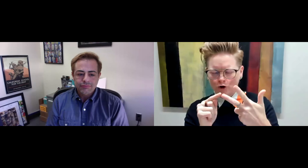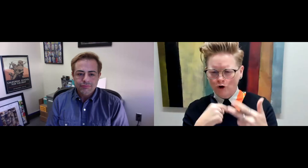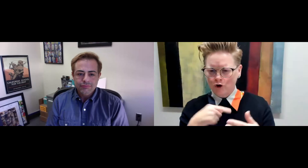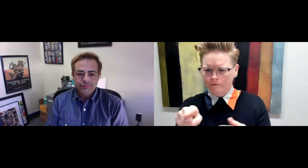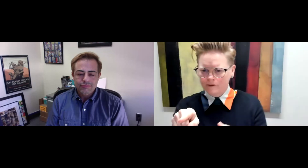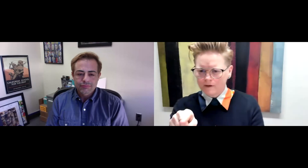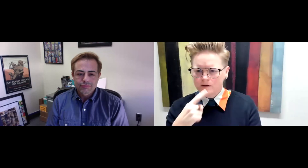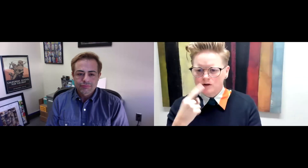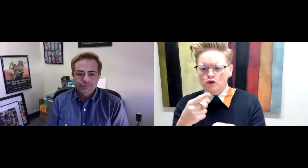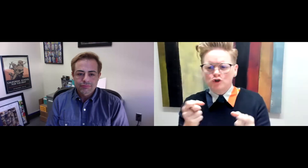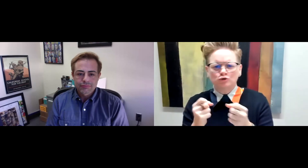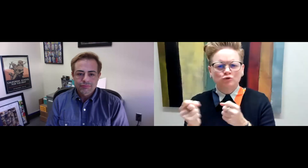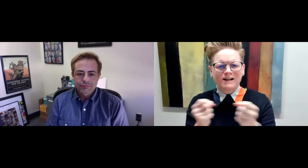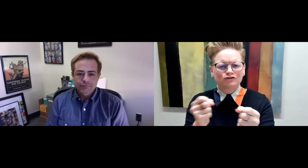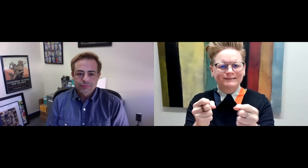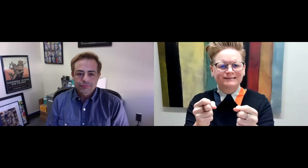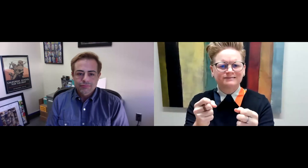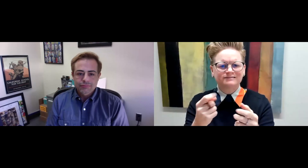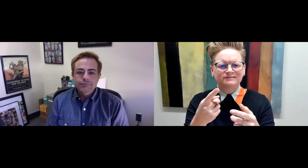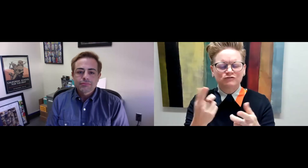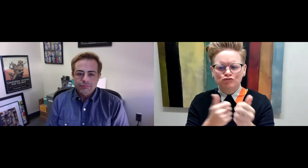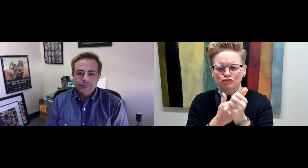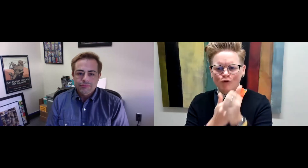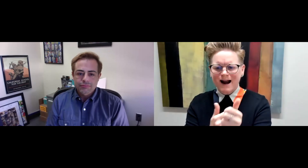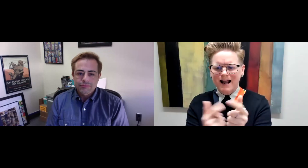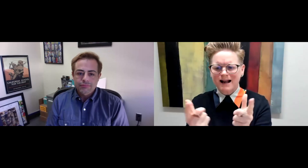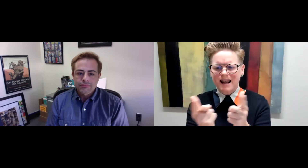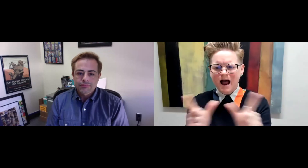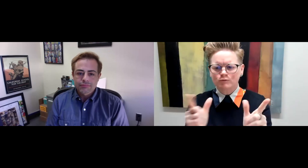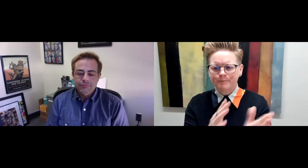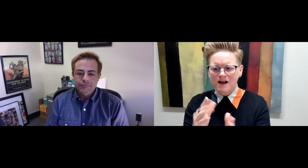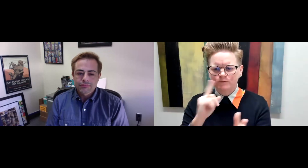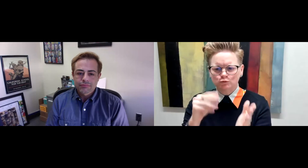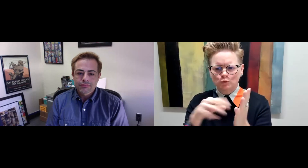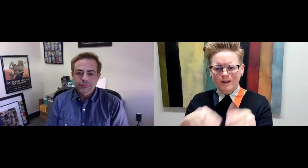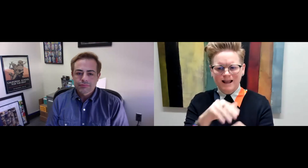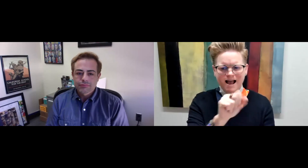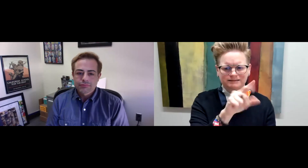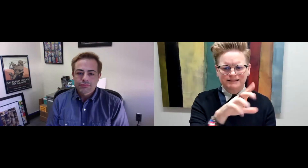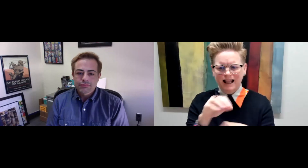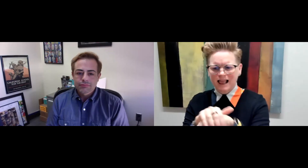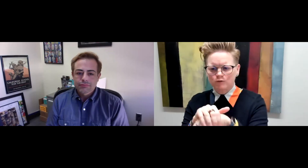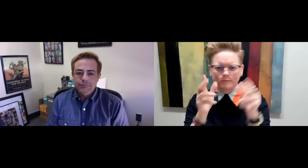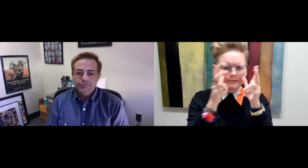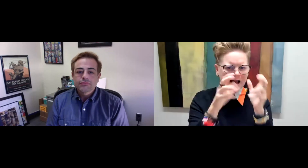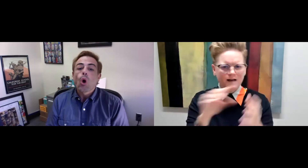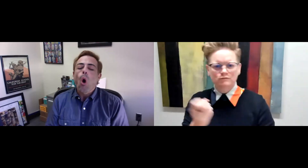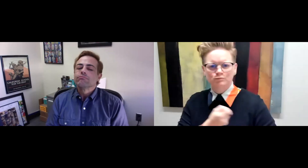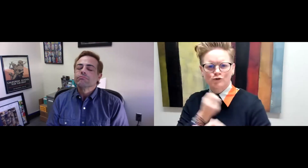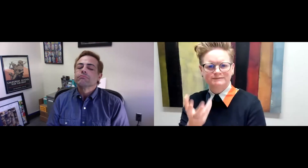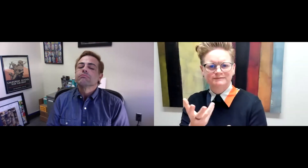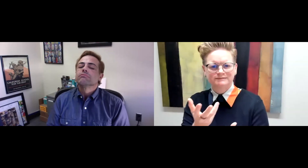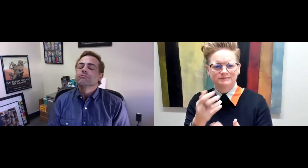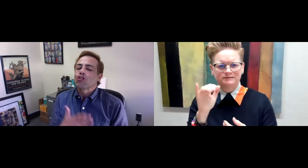I'm going to try to get out real quick. One of them says the strategies for language plans in ASL